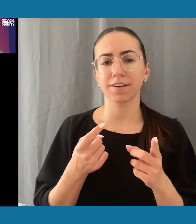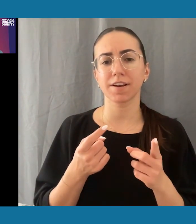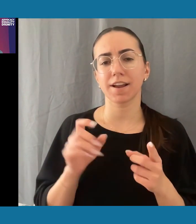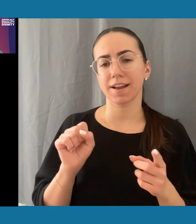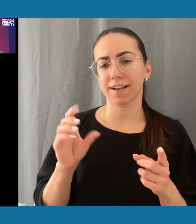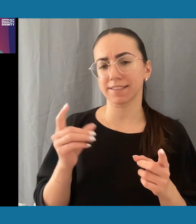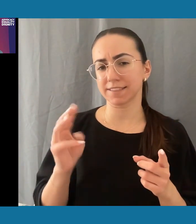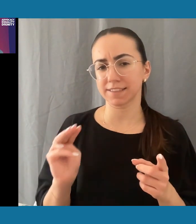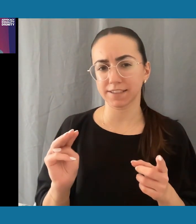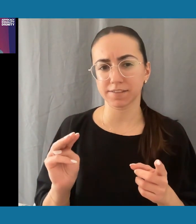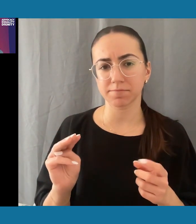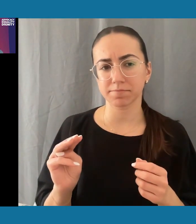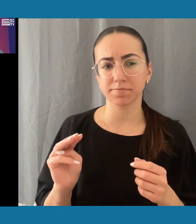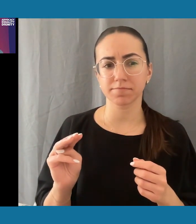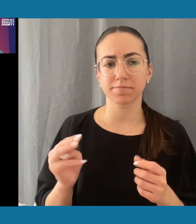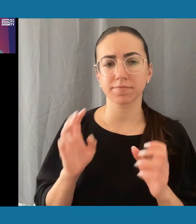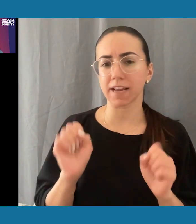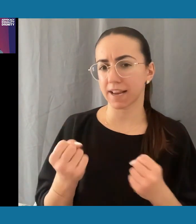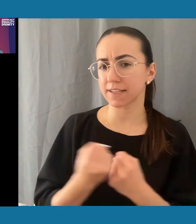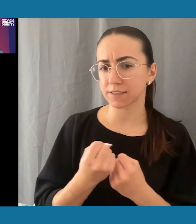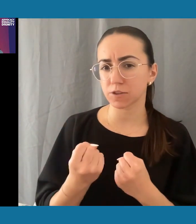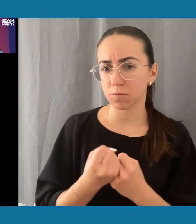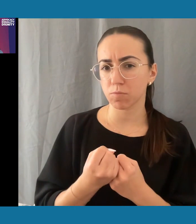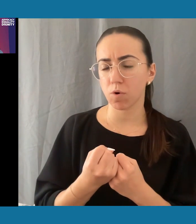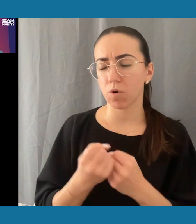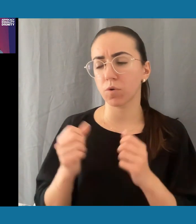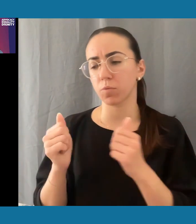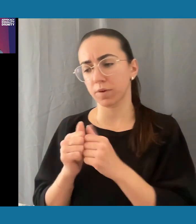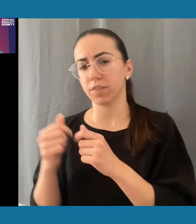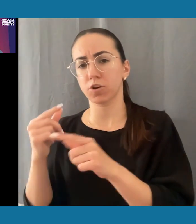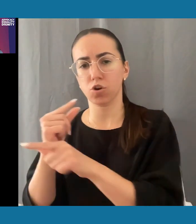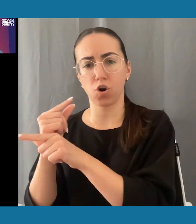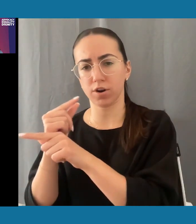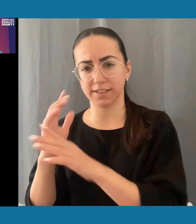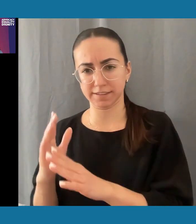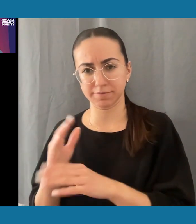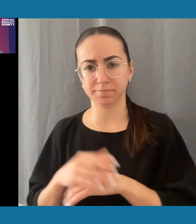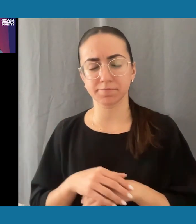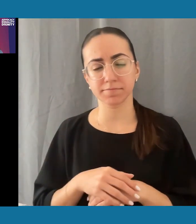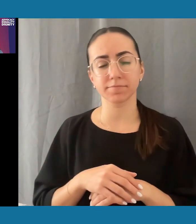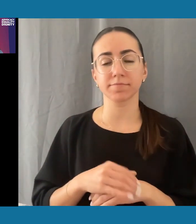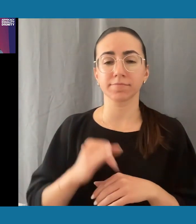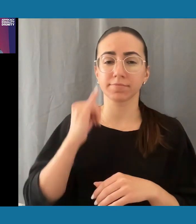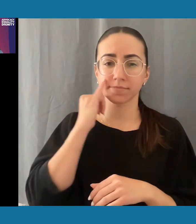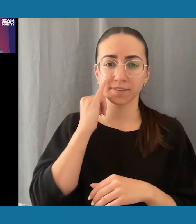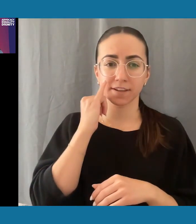with guardianship. So if someone is already in a guardianship,